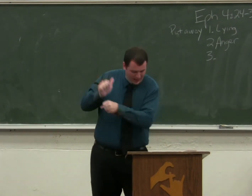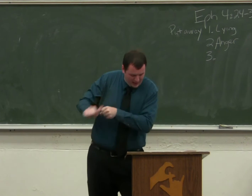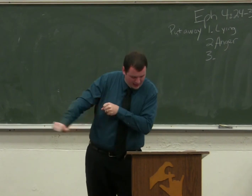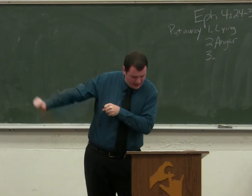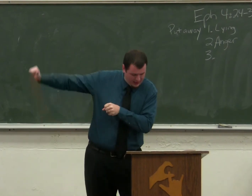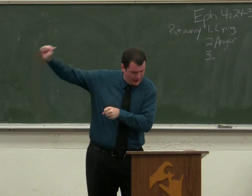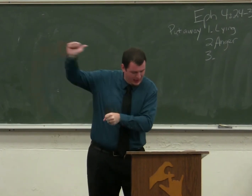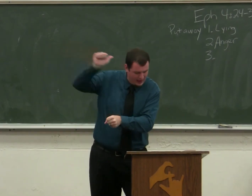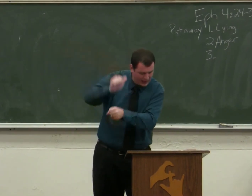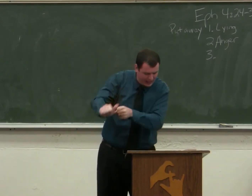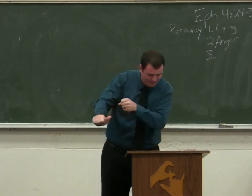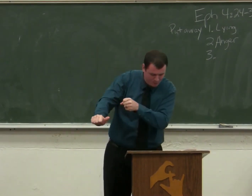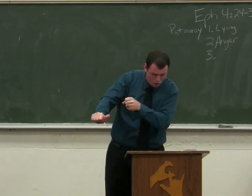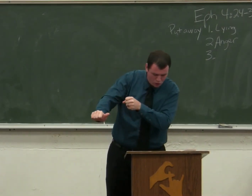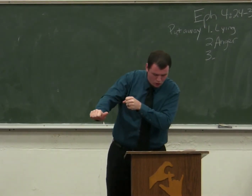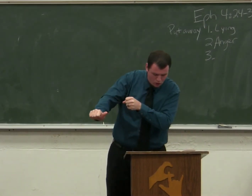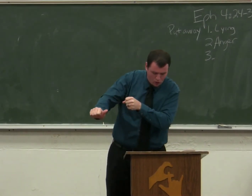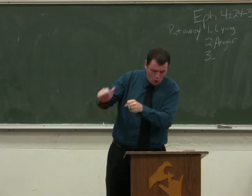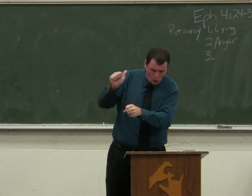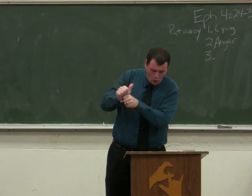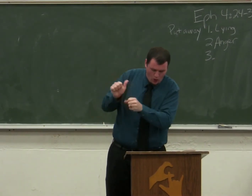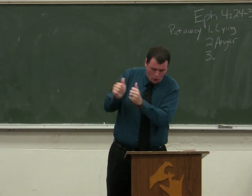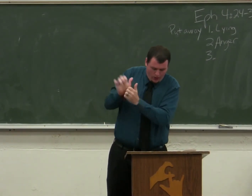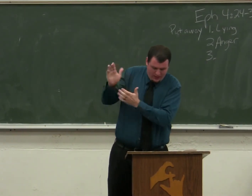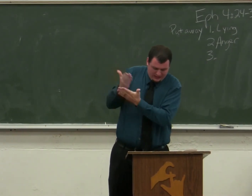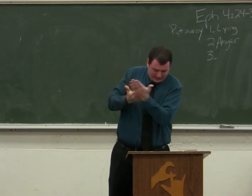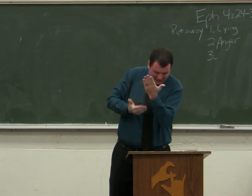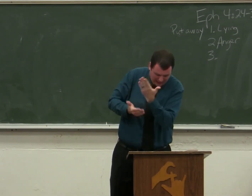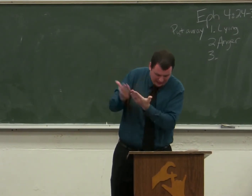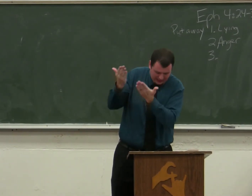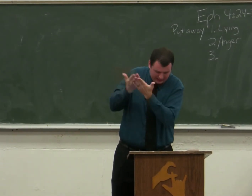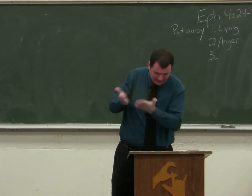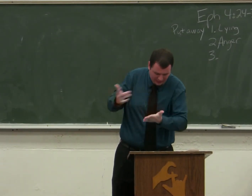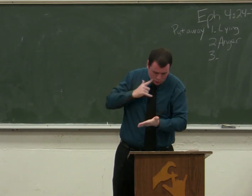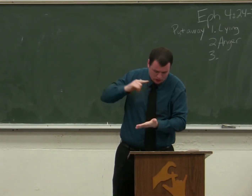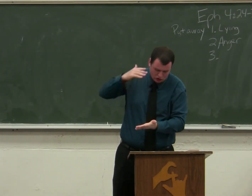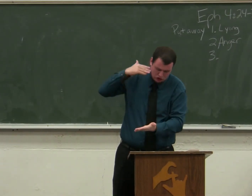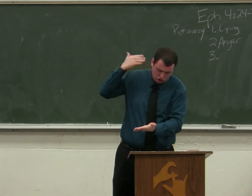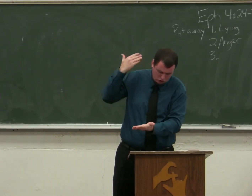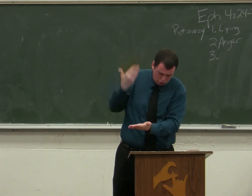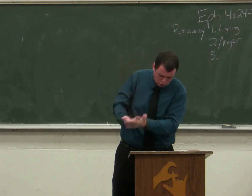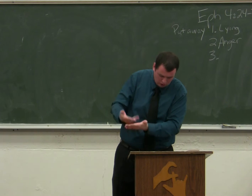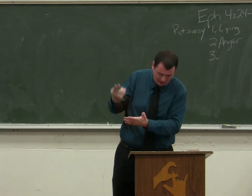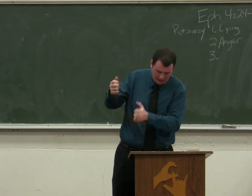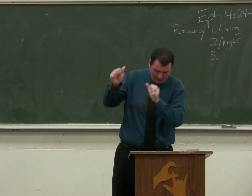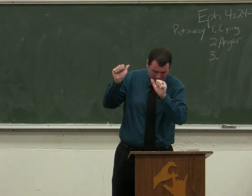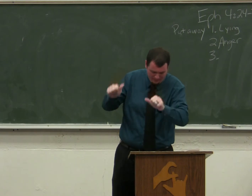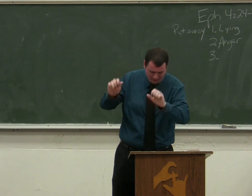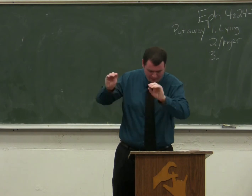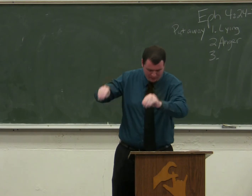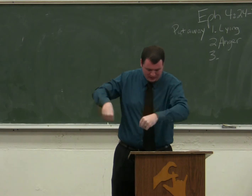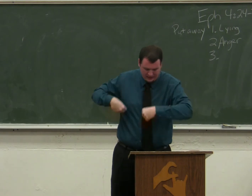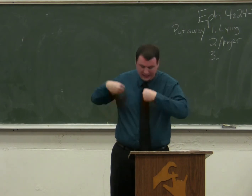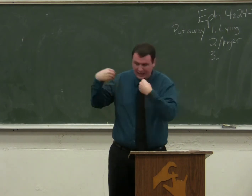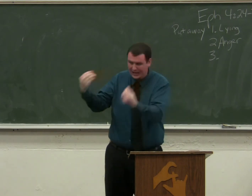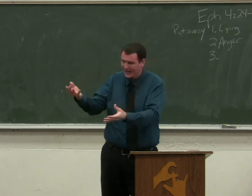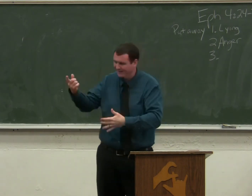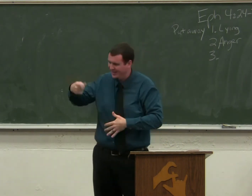rather let him labor, working with his hands the thing which is good, that he may have